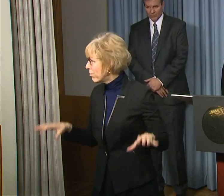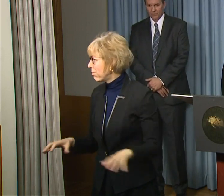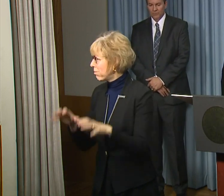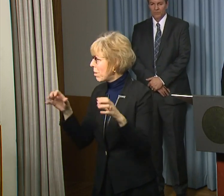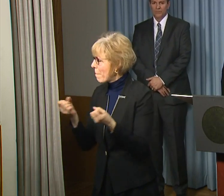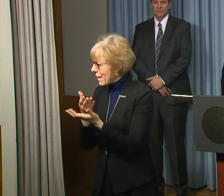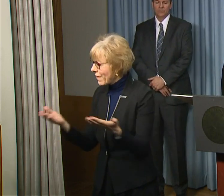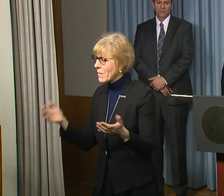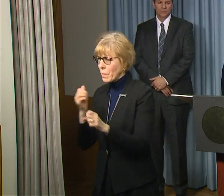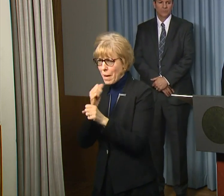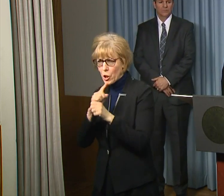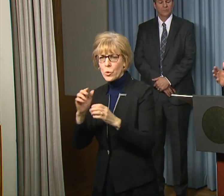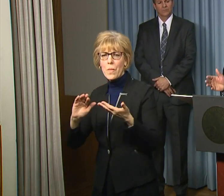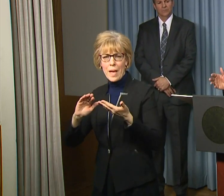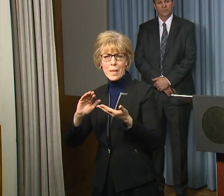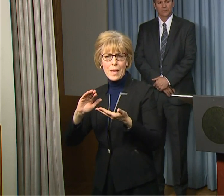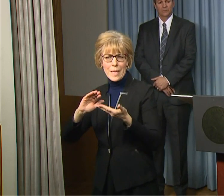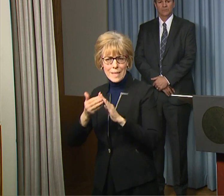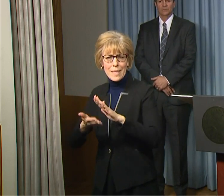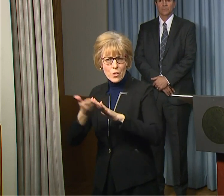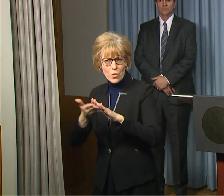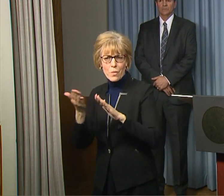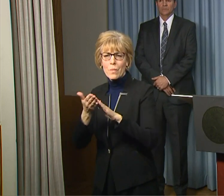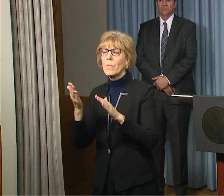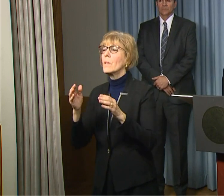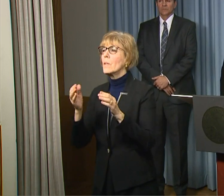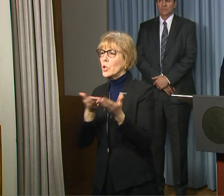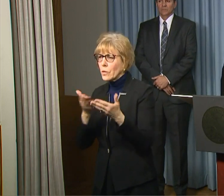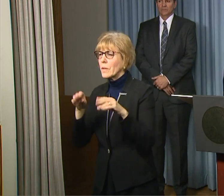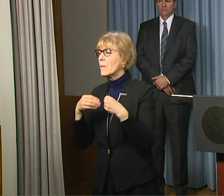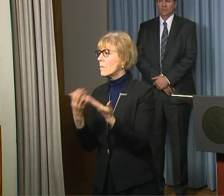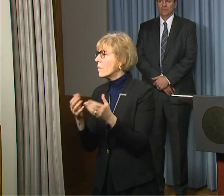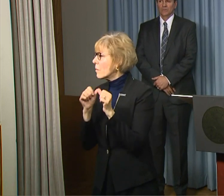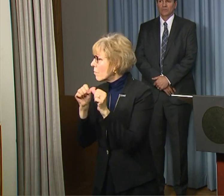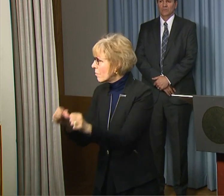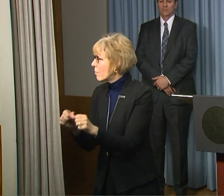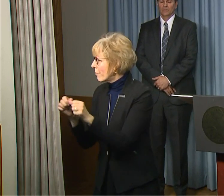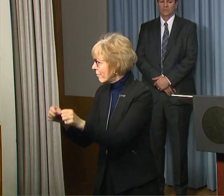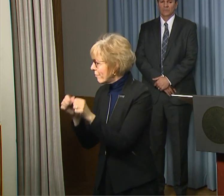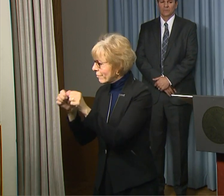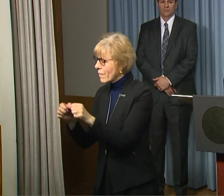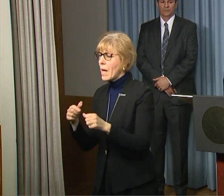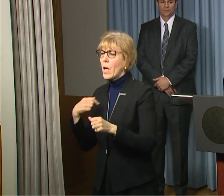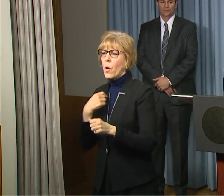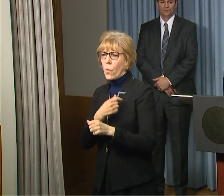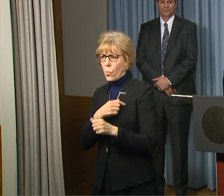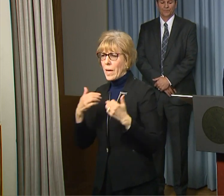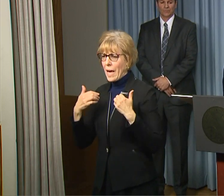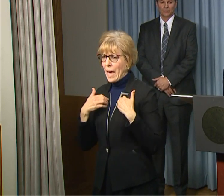in place. And while we have implemented a remote working